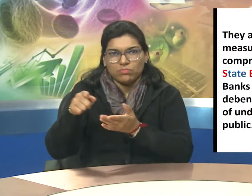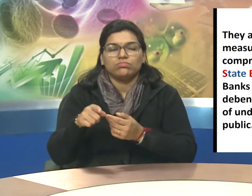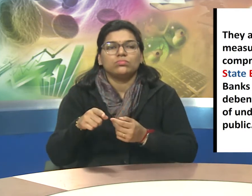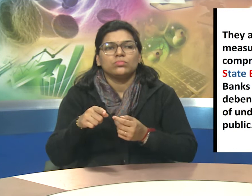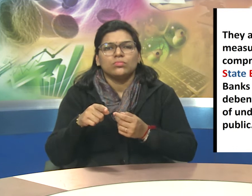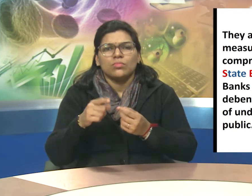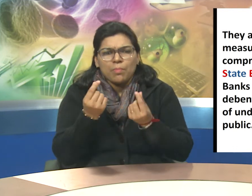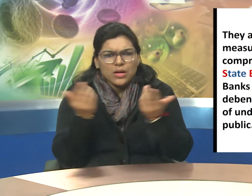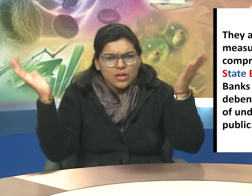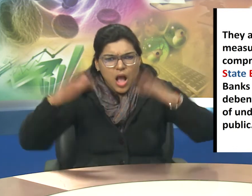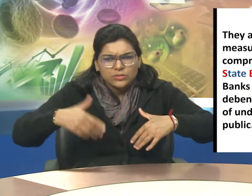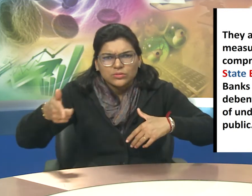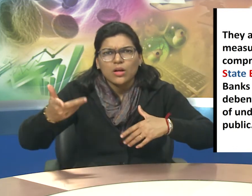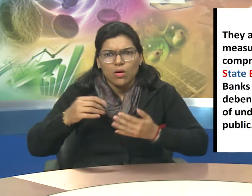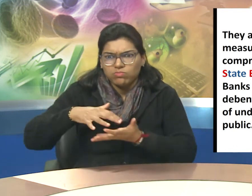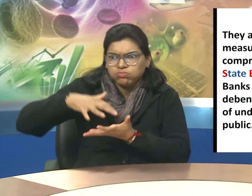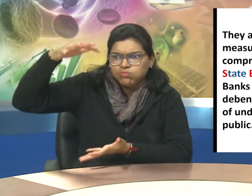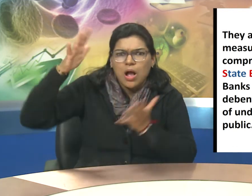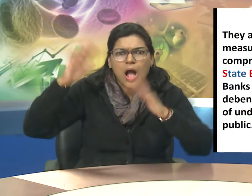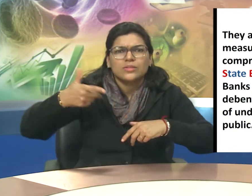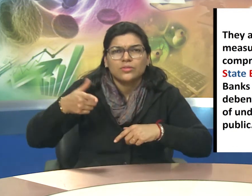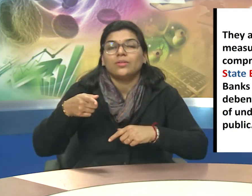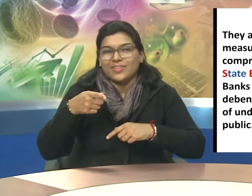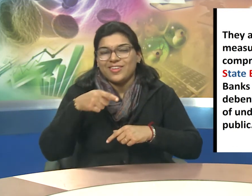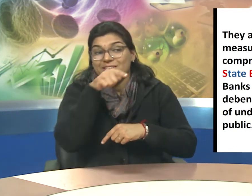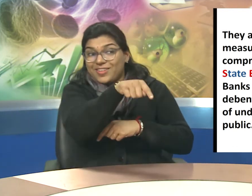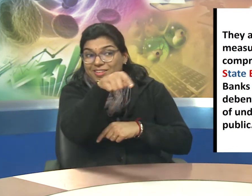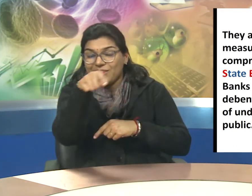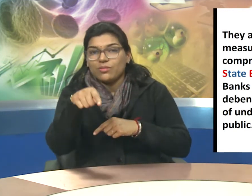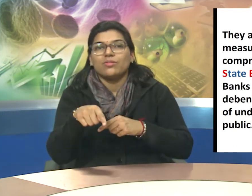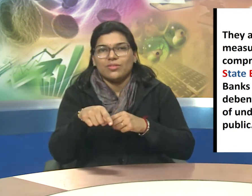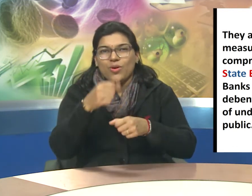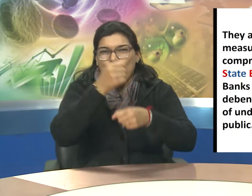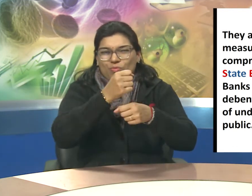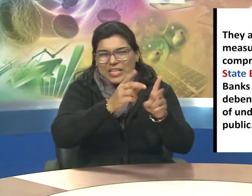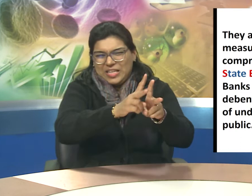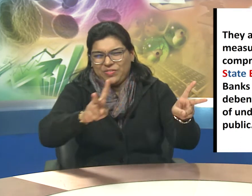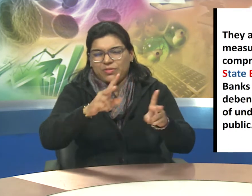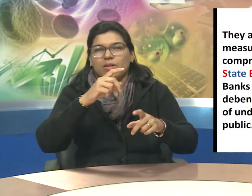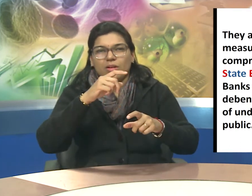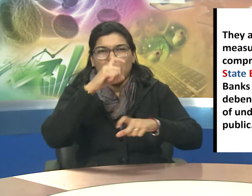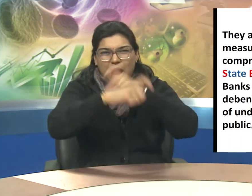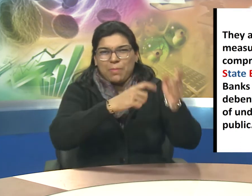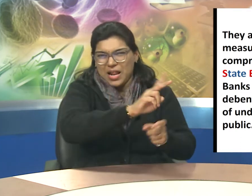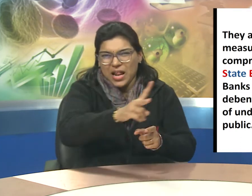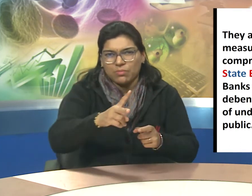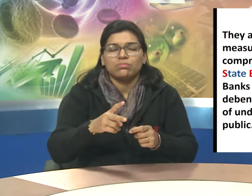They also undertake other development measures like